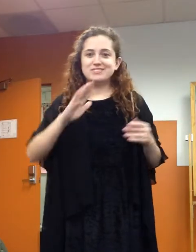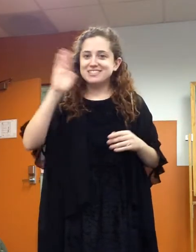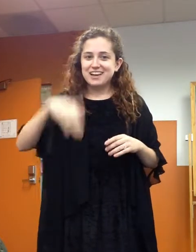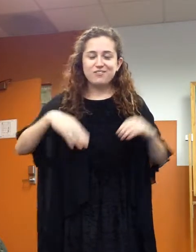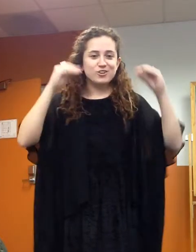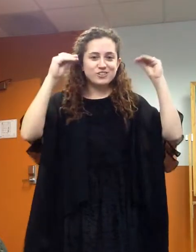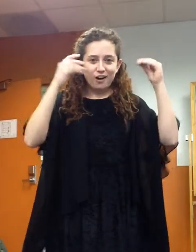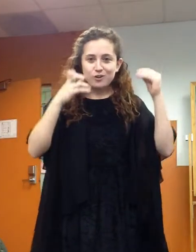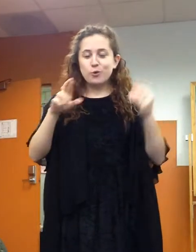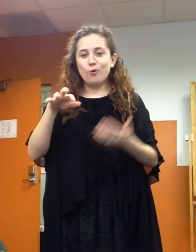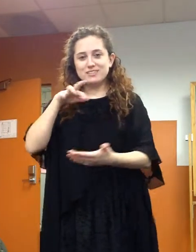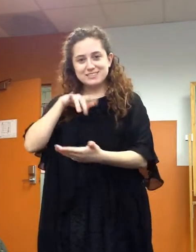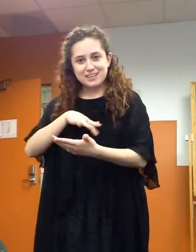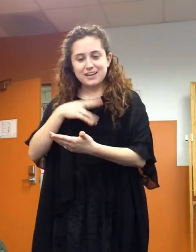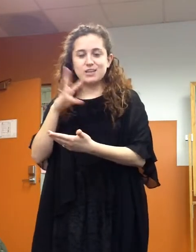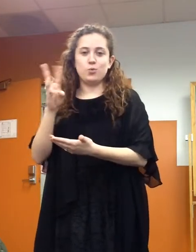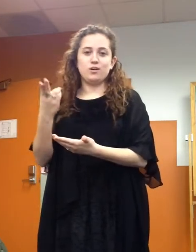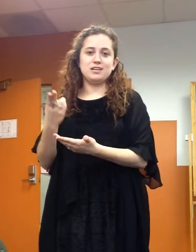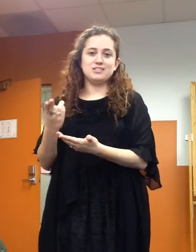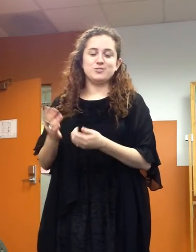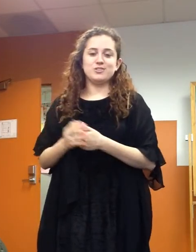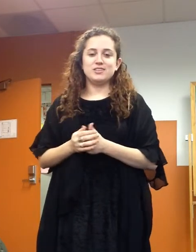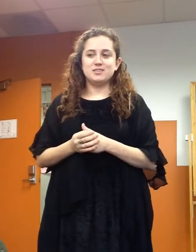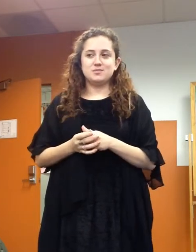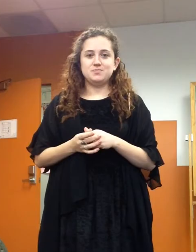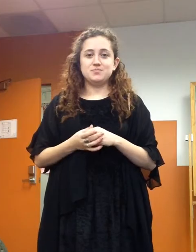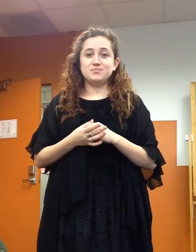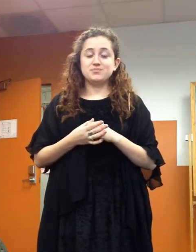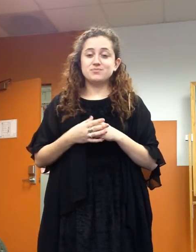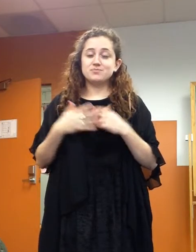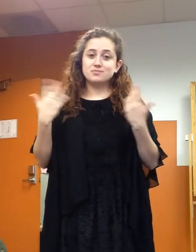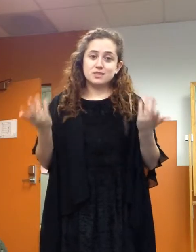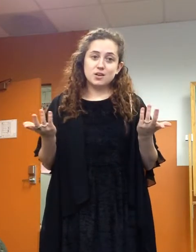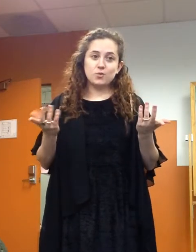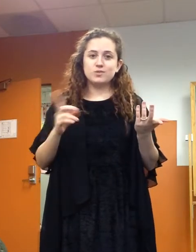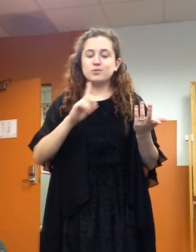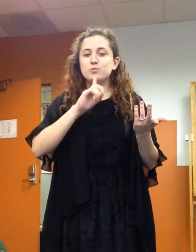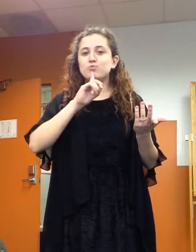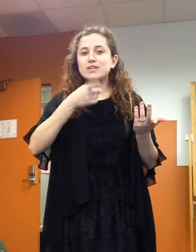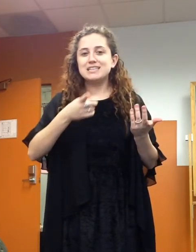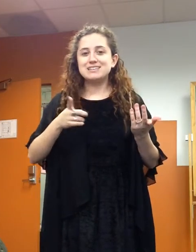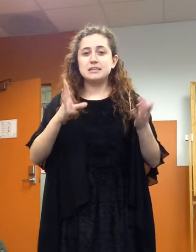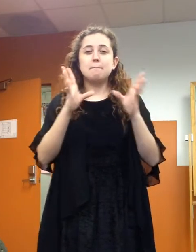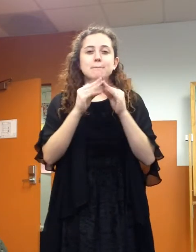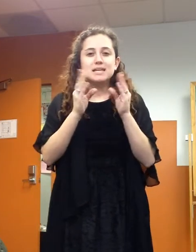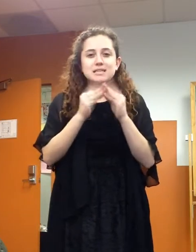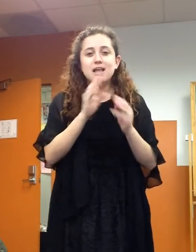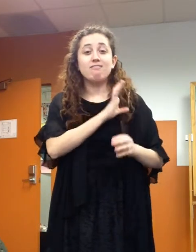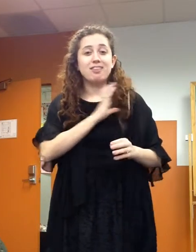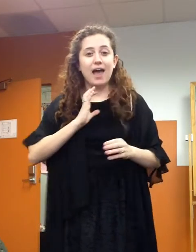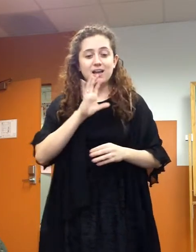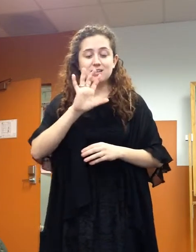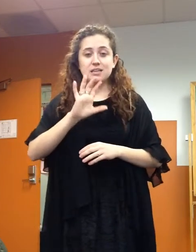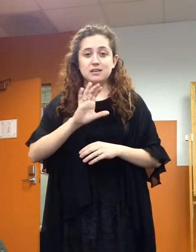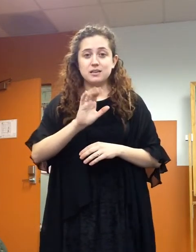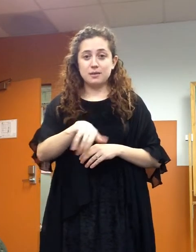meetings of the committee were essentially turf wars. We need more in China. No, we need more in India, and so